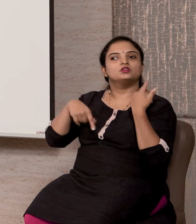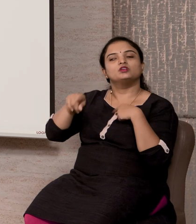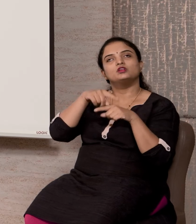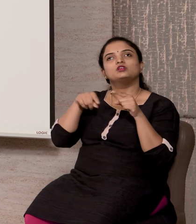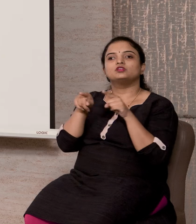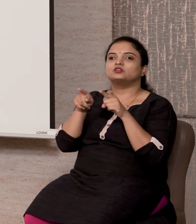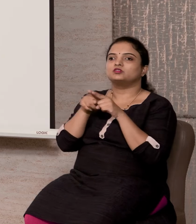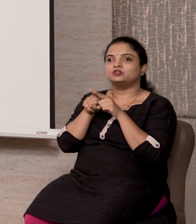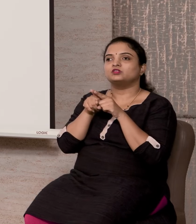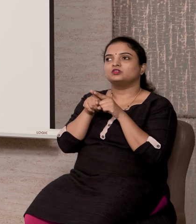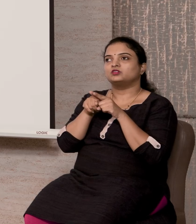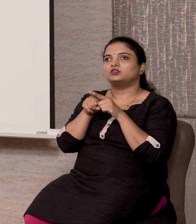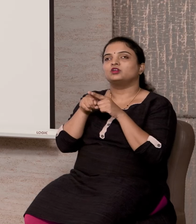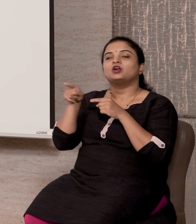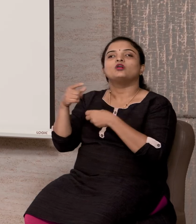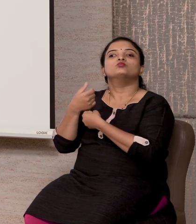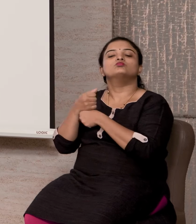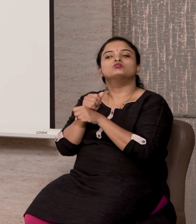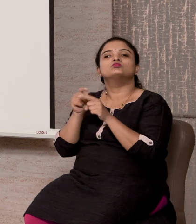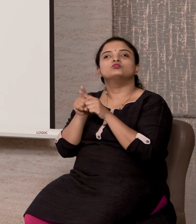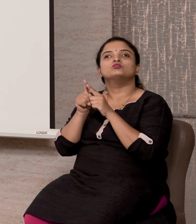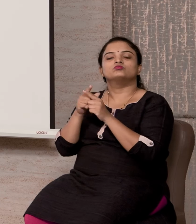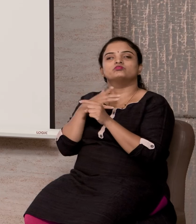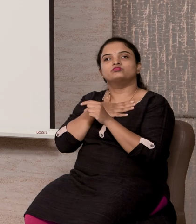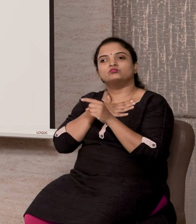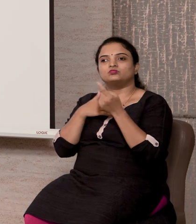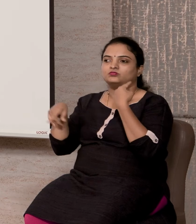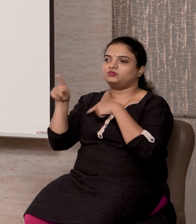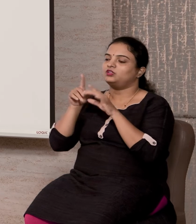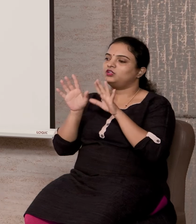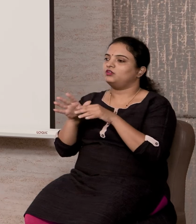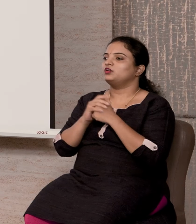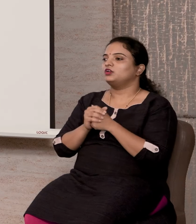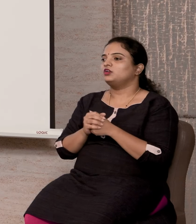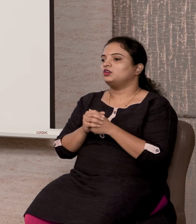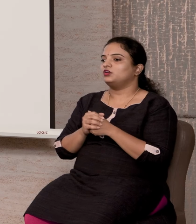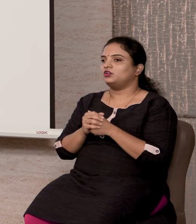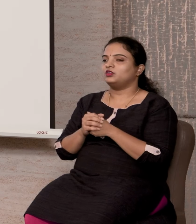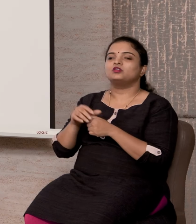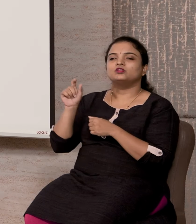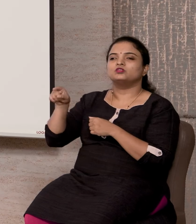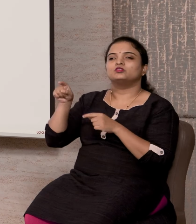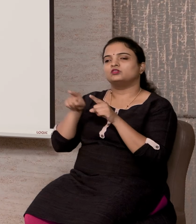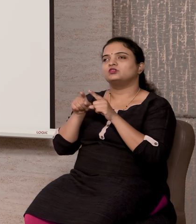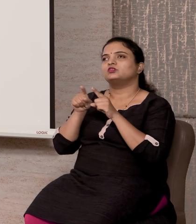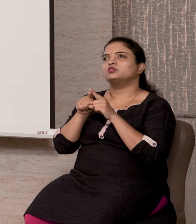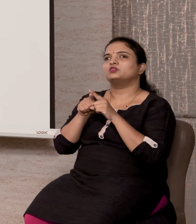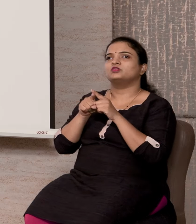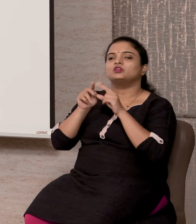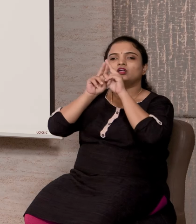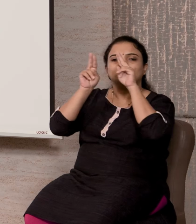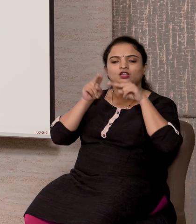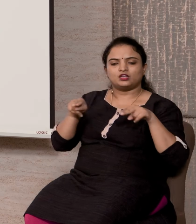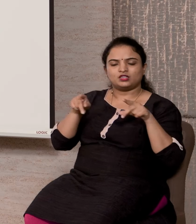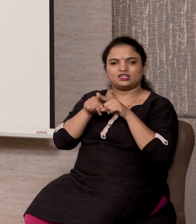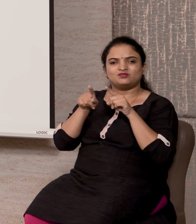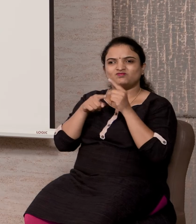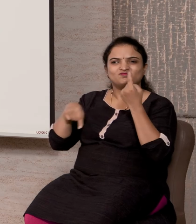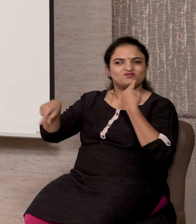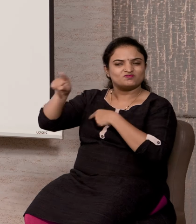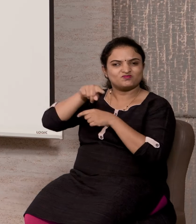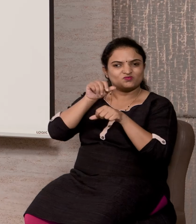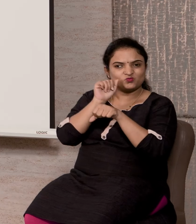So this was a byproduct of our work where empathy was instilled. Again, we published some work in some international forums. And the